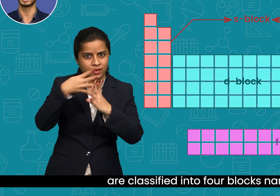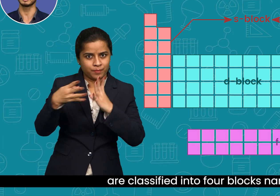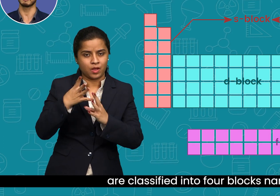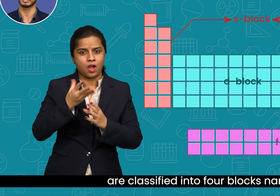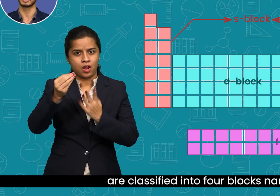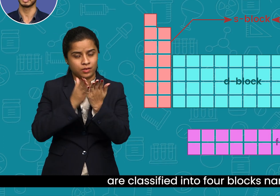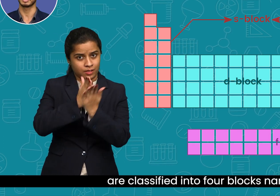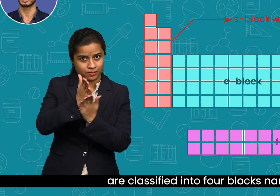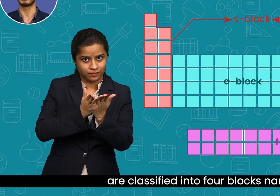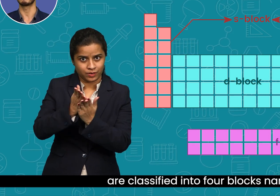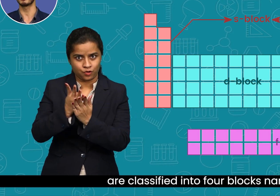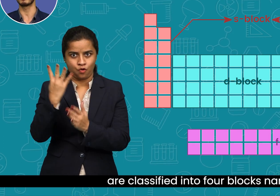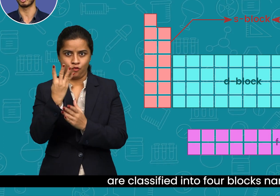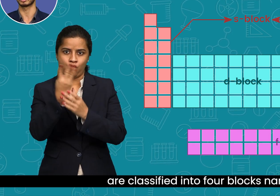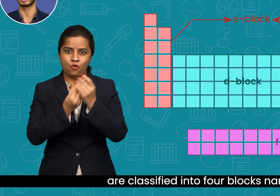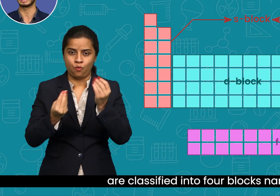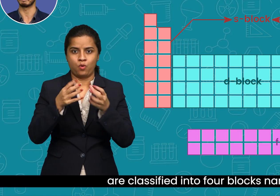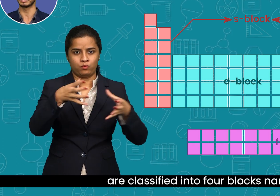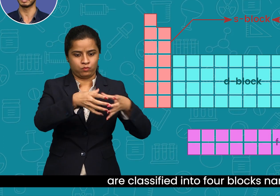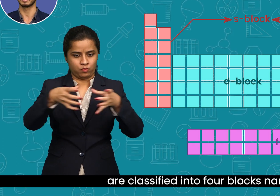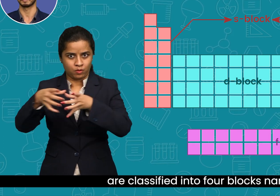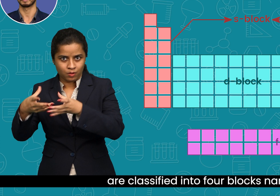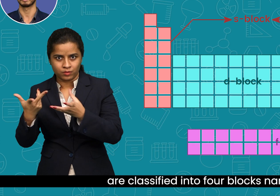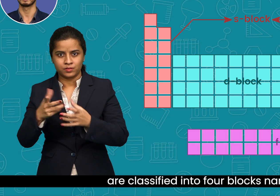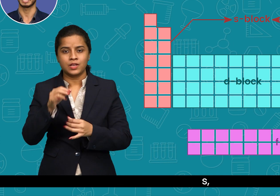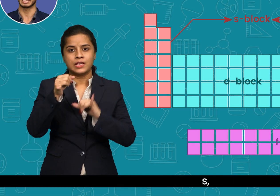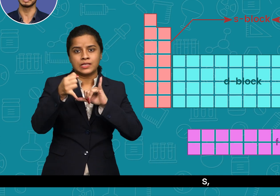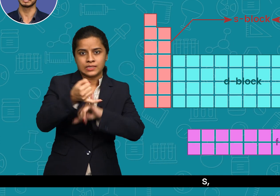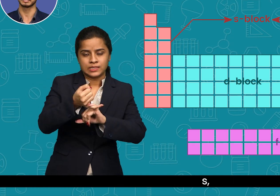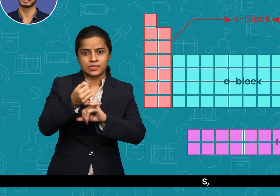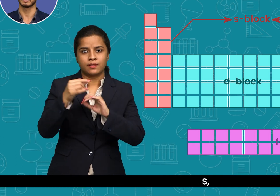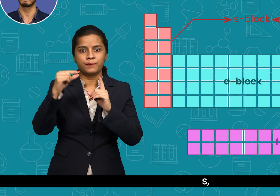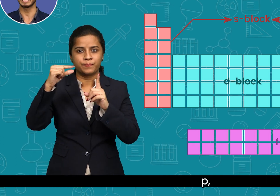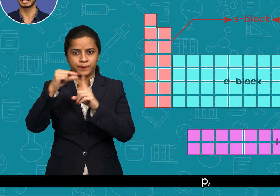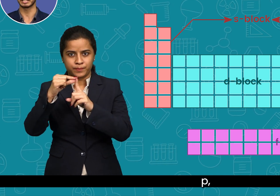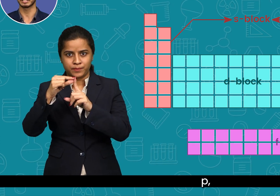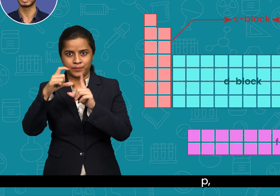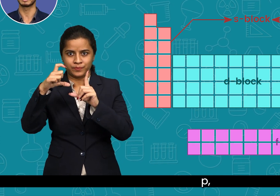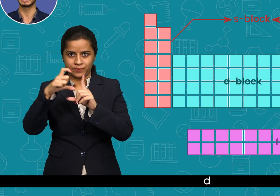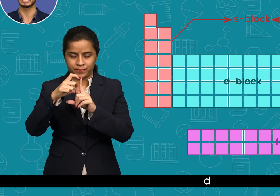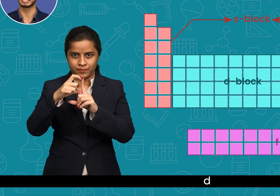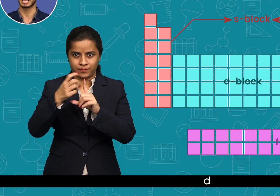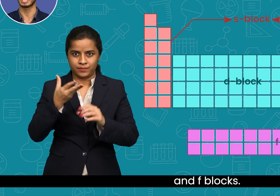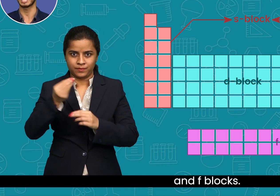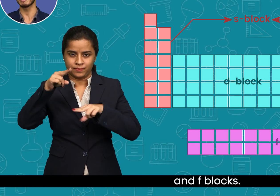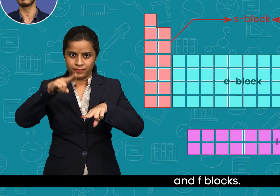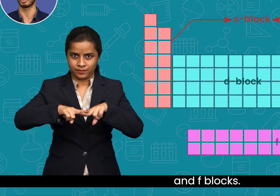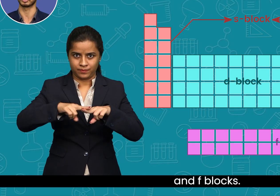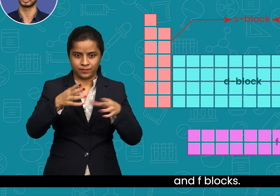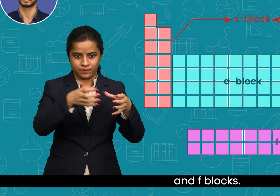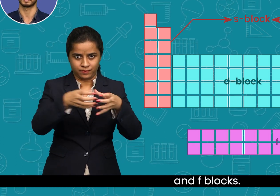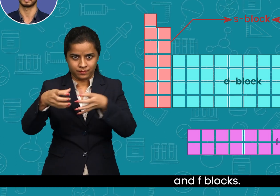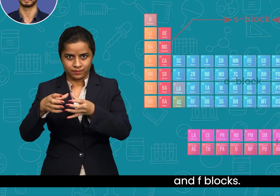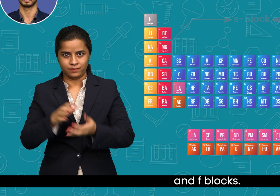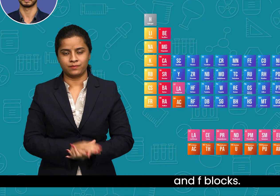are classified into 4 blocks, namely S, P, D and F